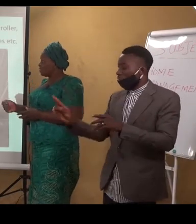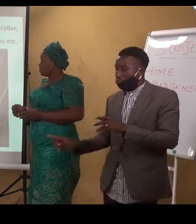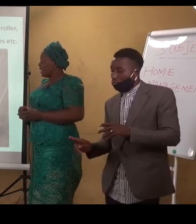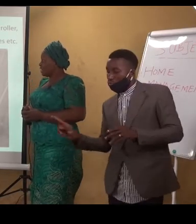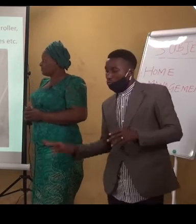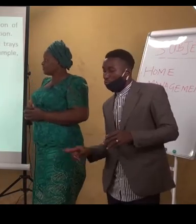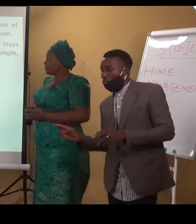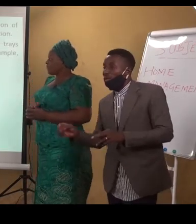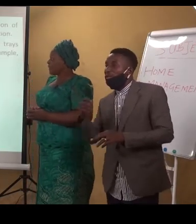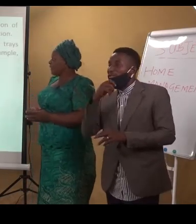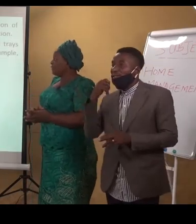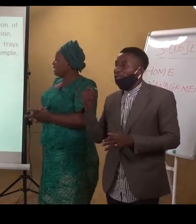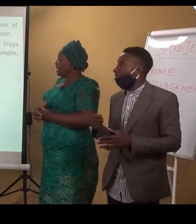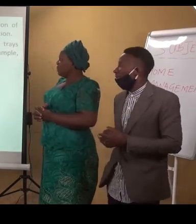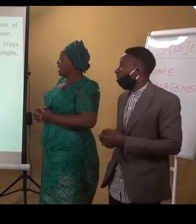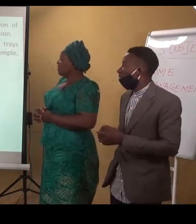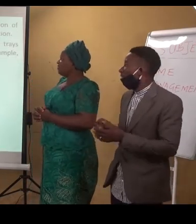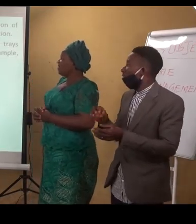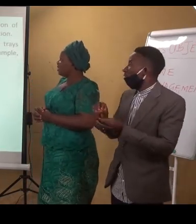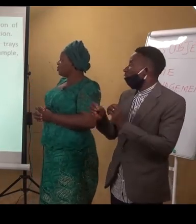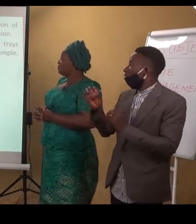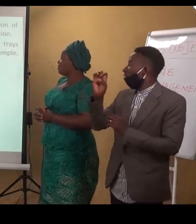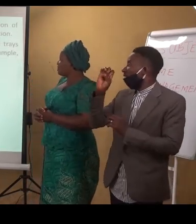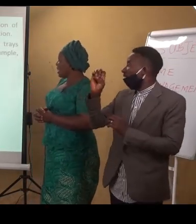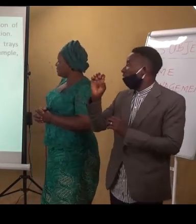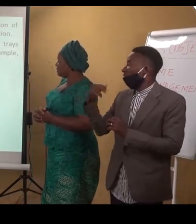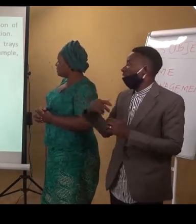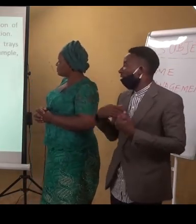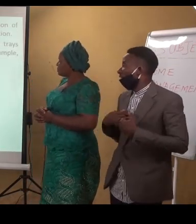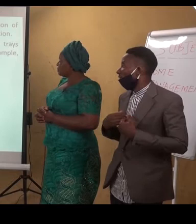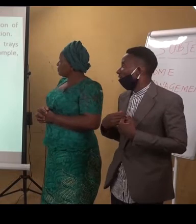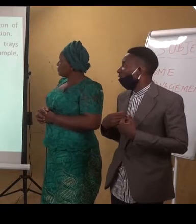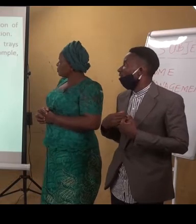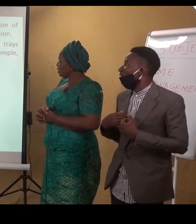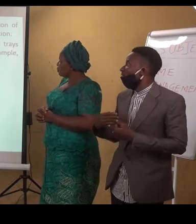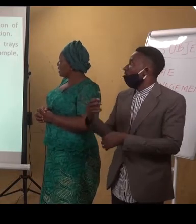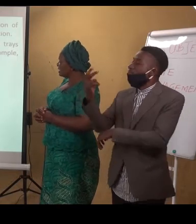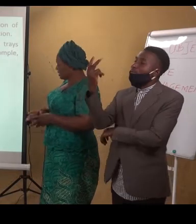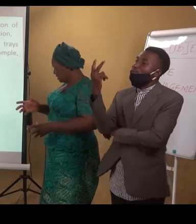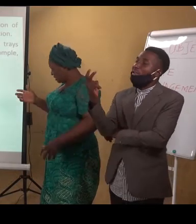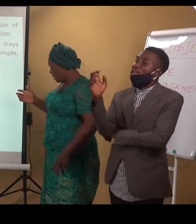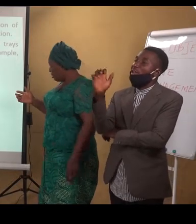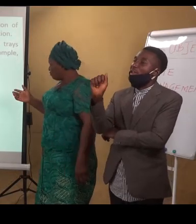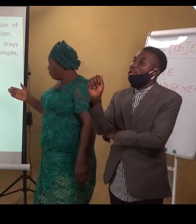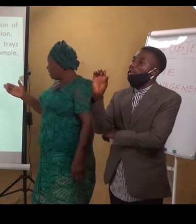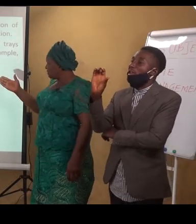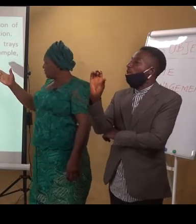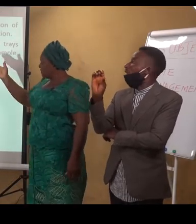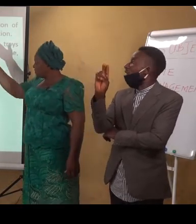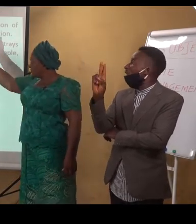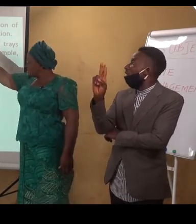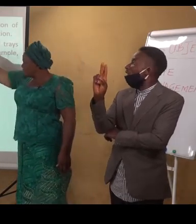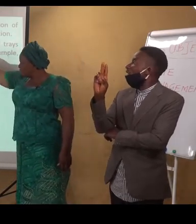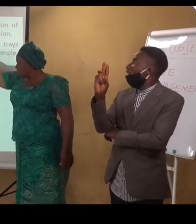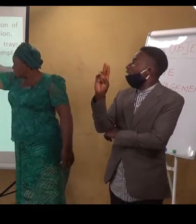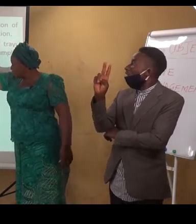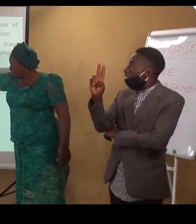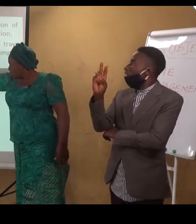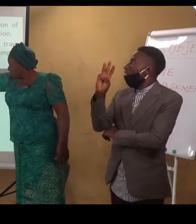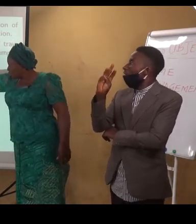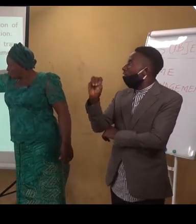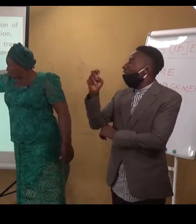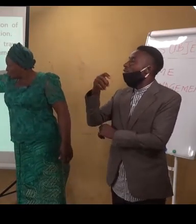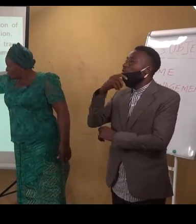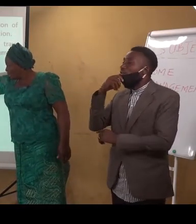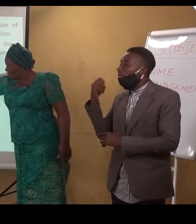roller drying. Now, number E, we have vacuum drying. As we can see, food is being